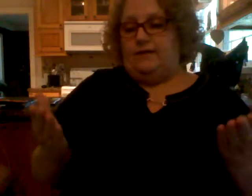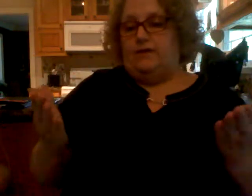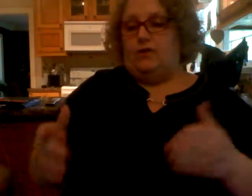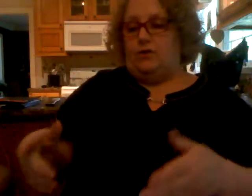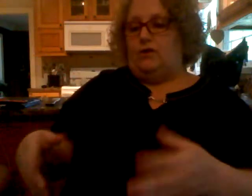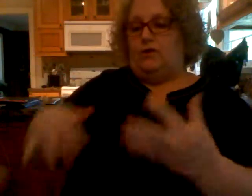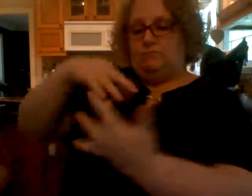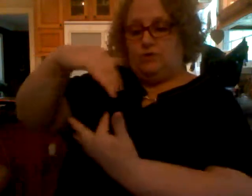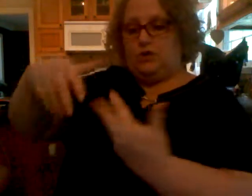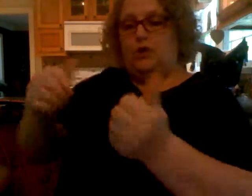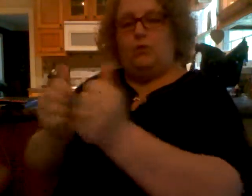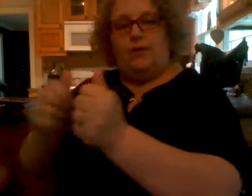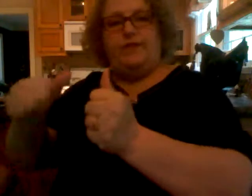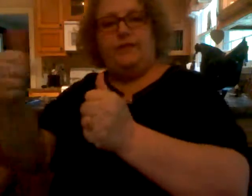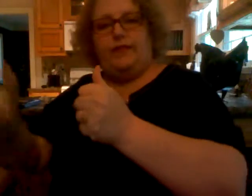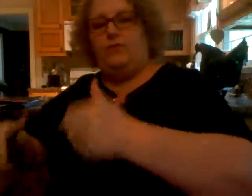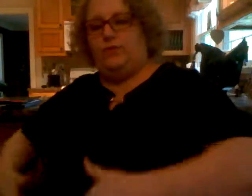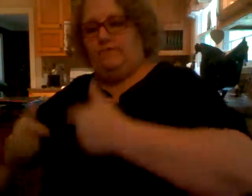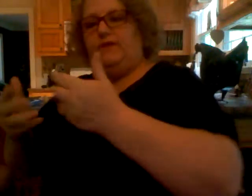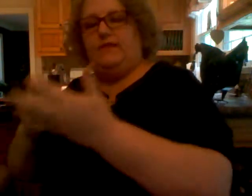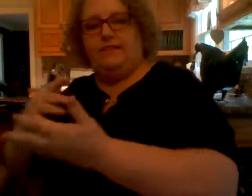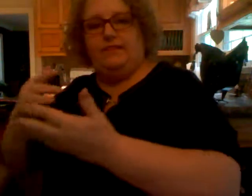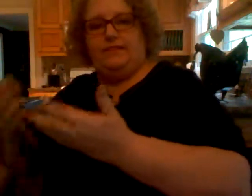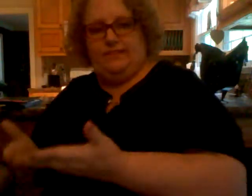define different ecological situations.